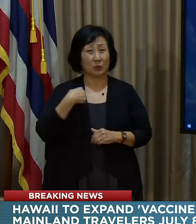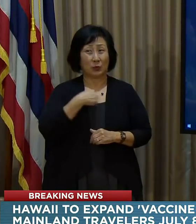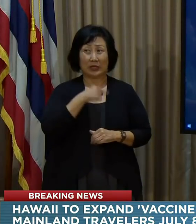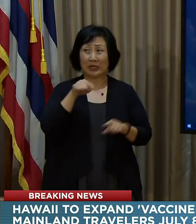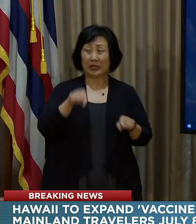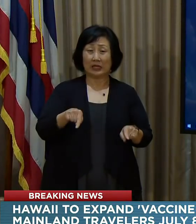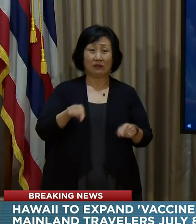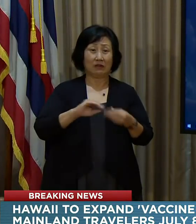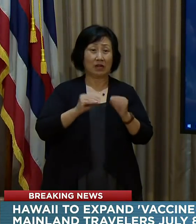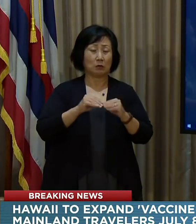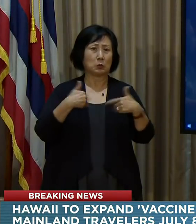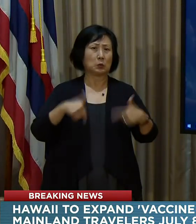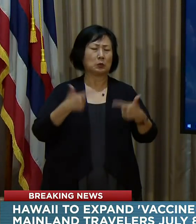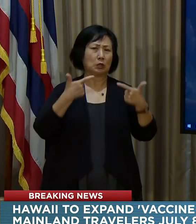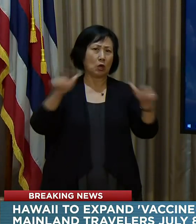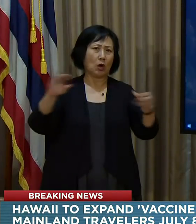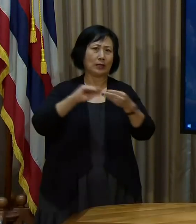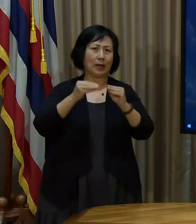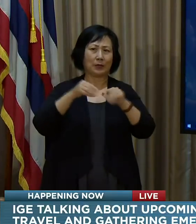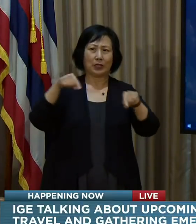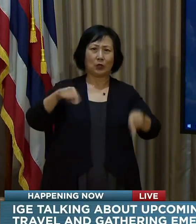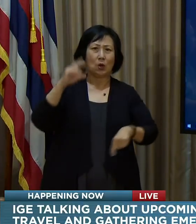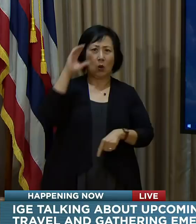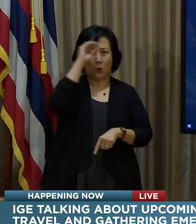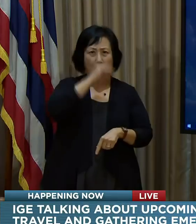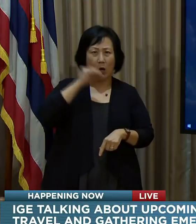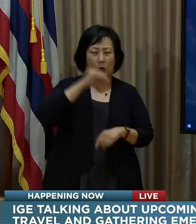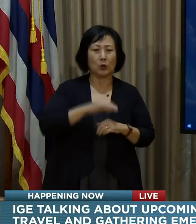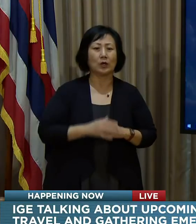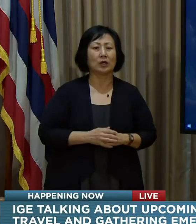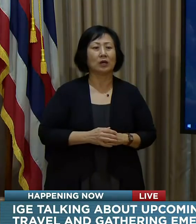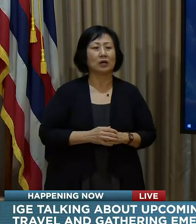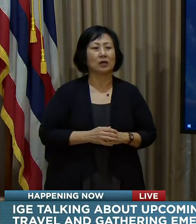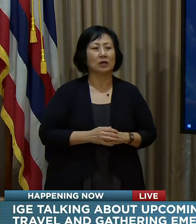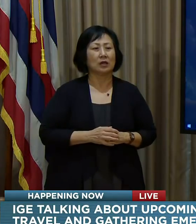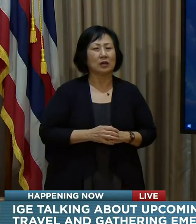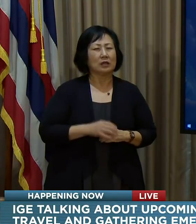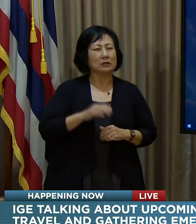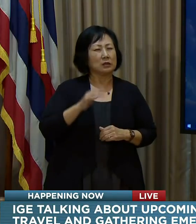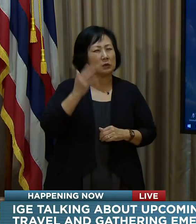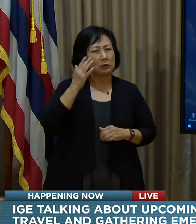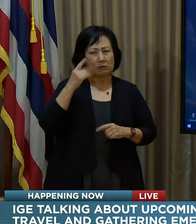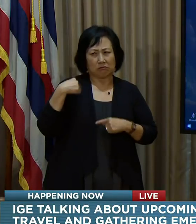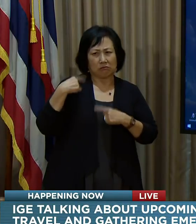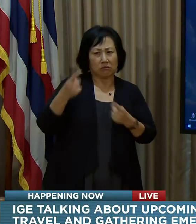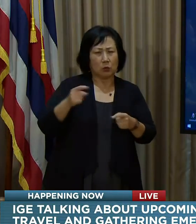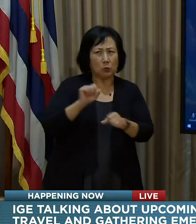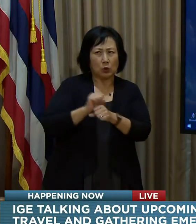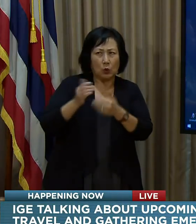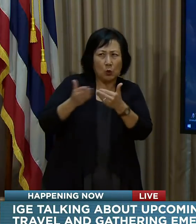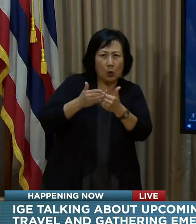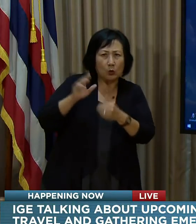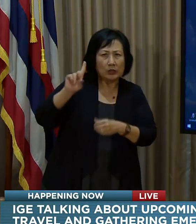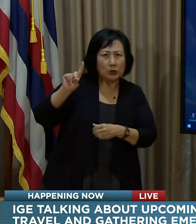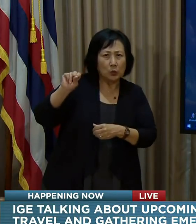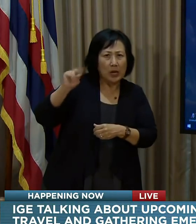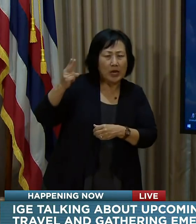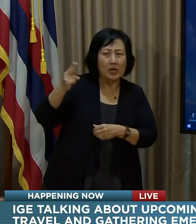critical mass has been here on Oahu, and that's the result of that. That's why we work very closely in step with the DOH